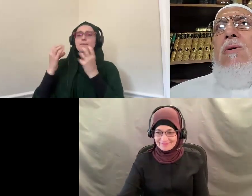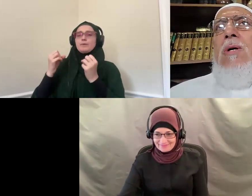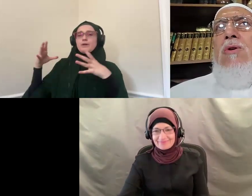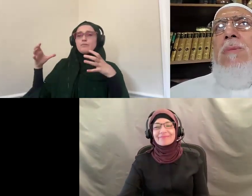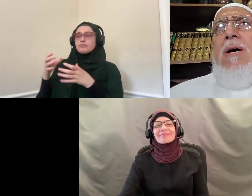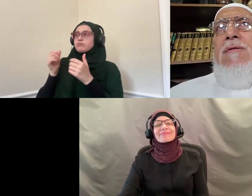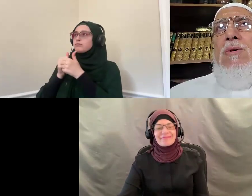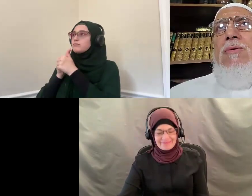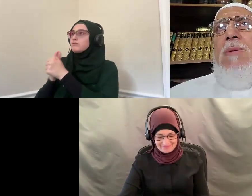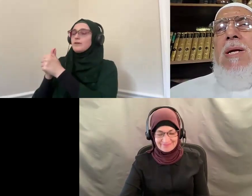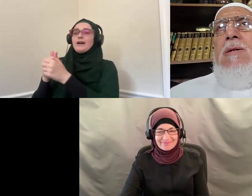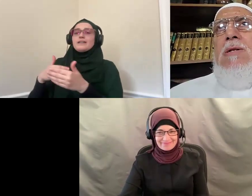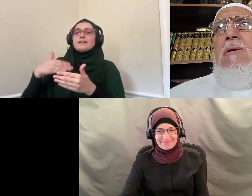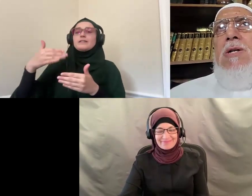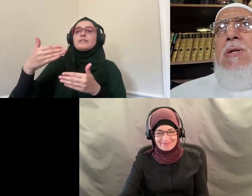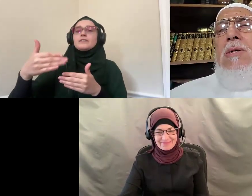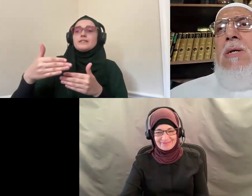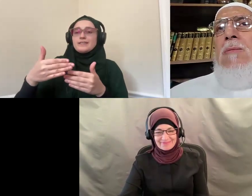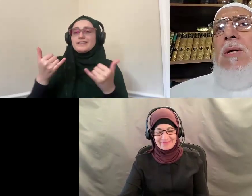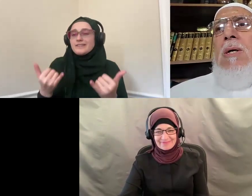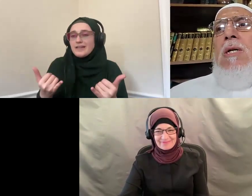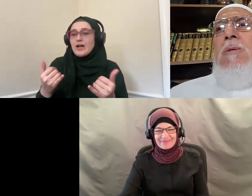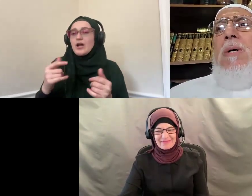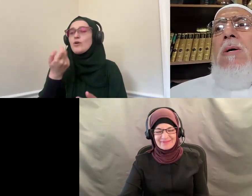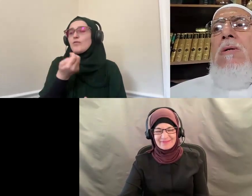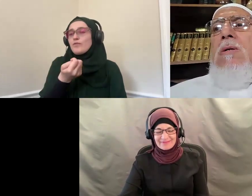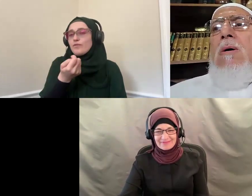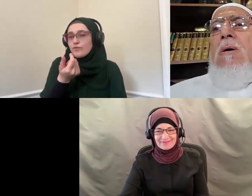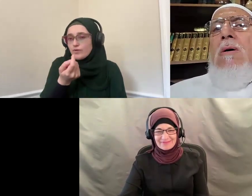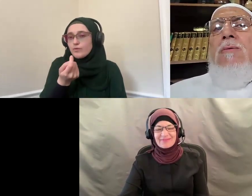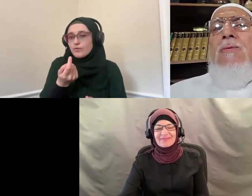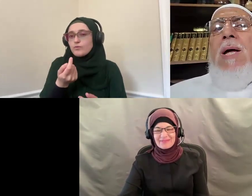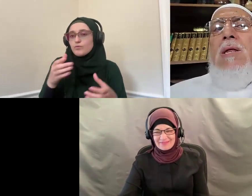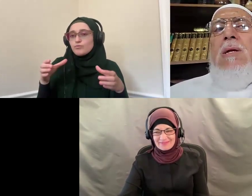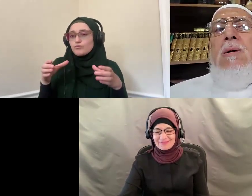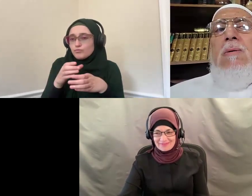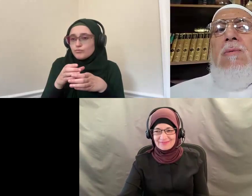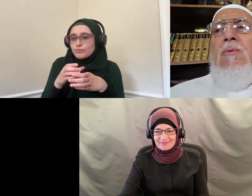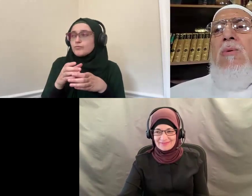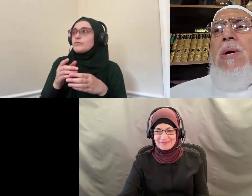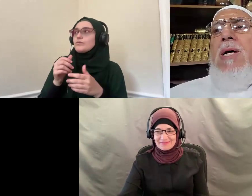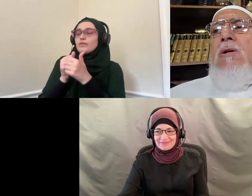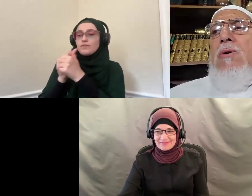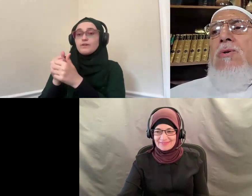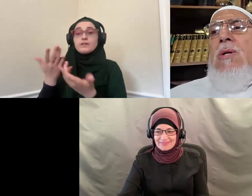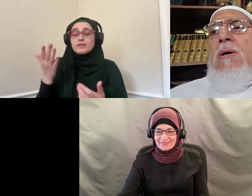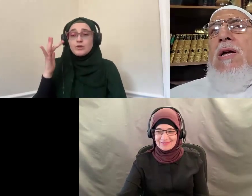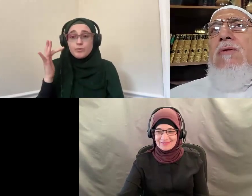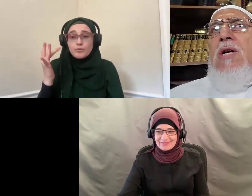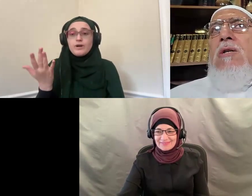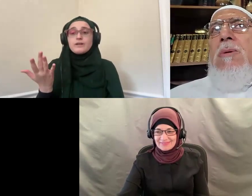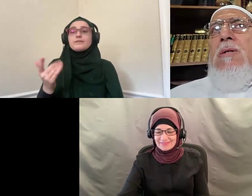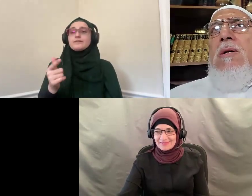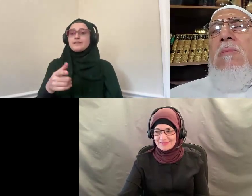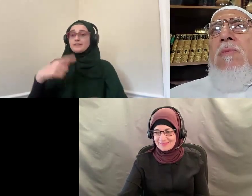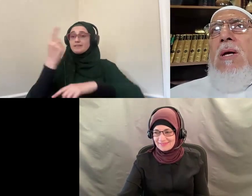it going to be a few from the later generations? It is because faith, when we get close to the day